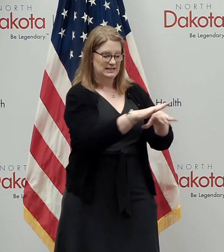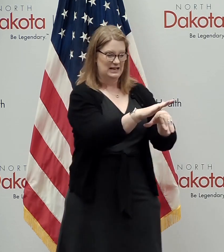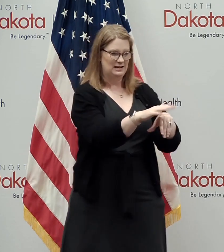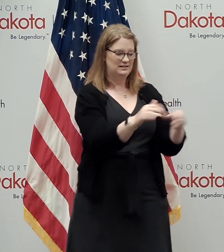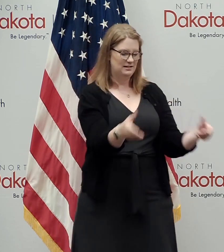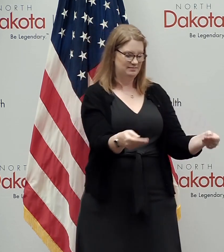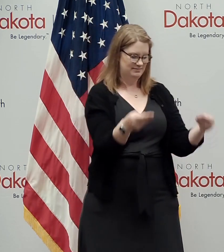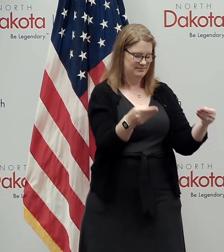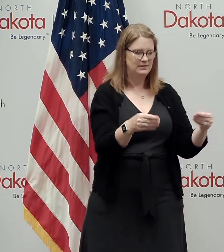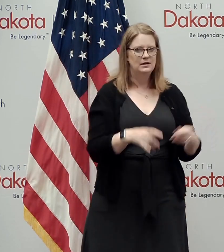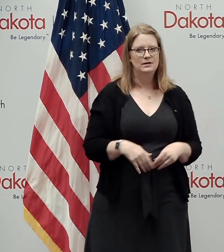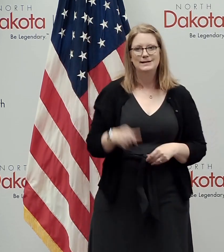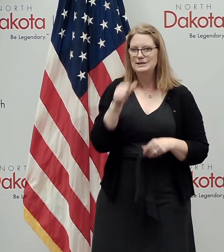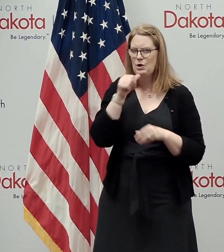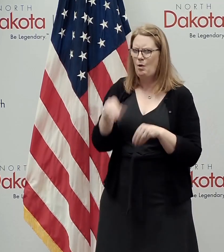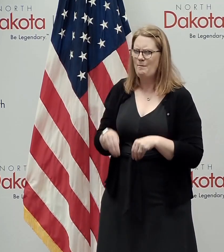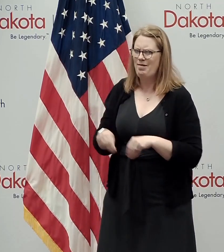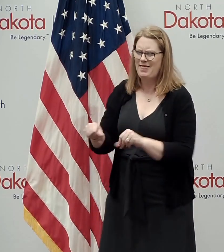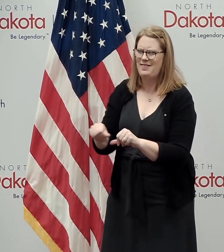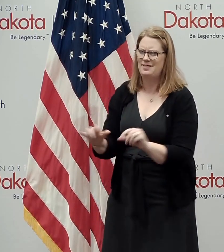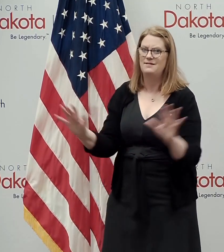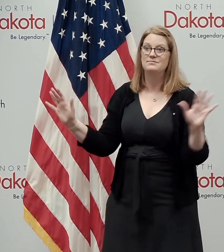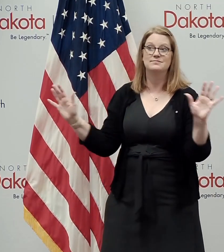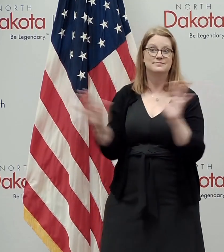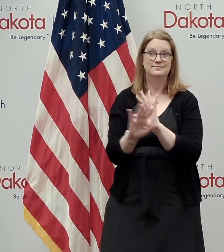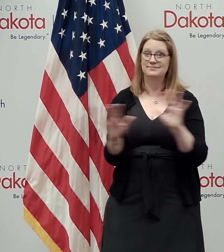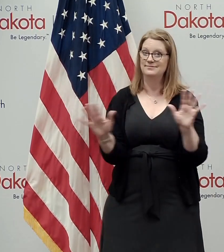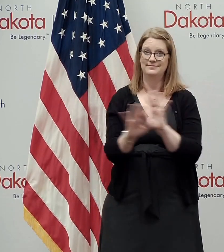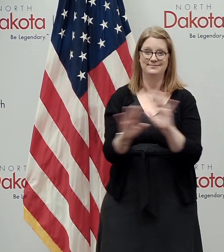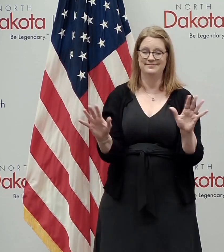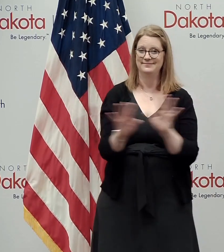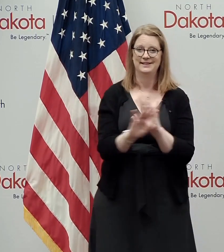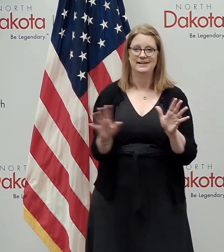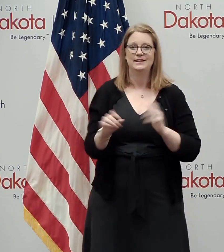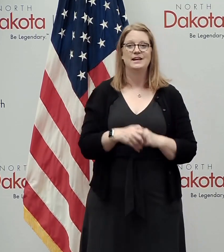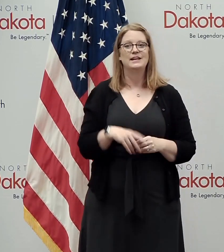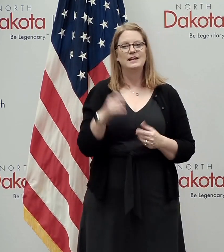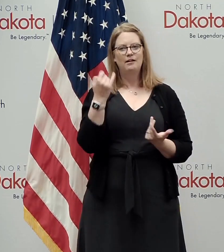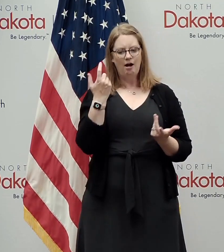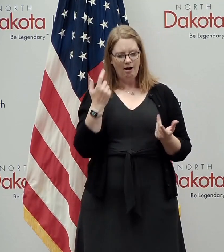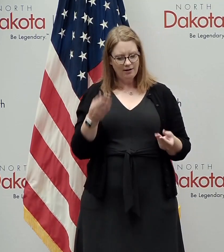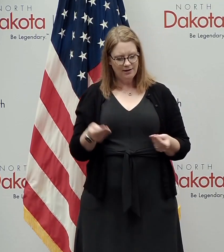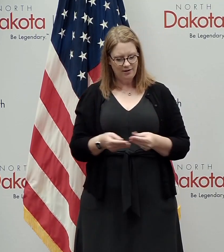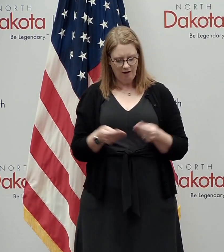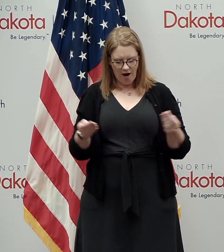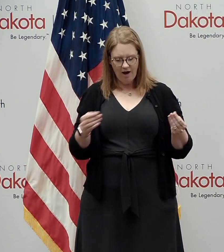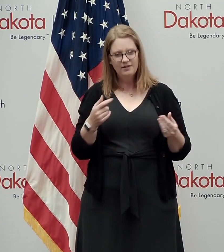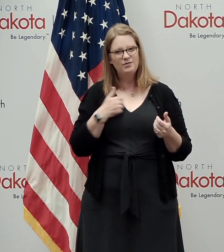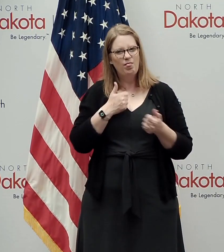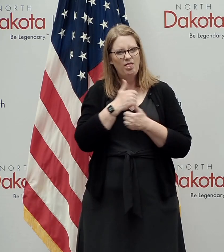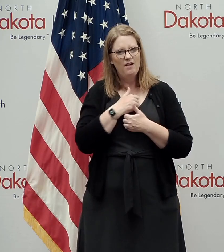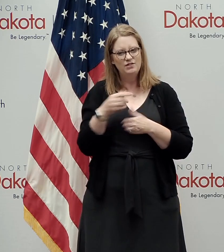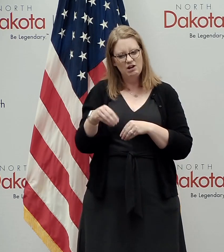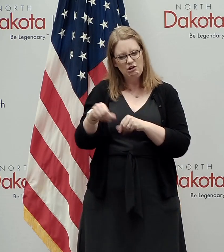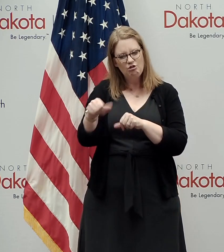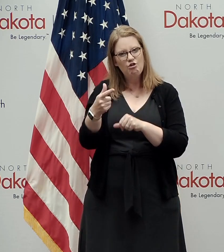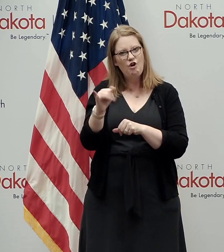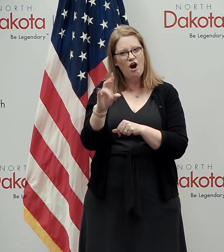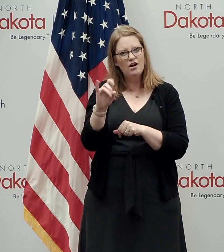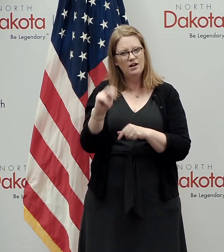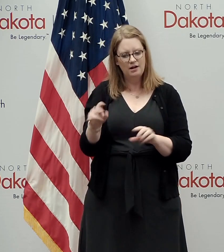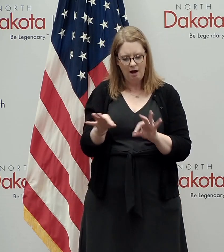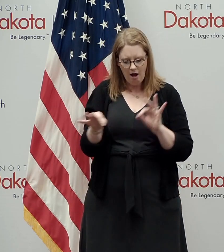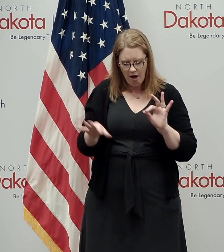again, you'll make us happy if you're being a charming gardener but not planting the unwanted, unsolicited